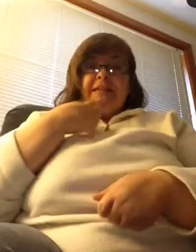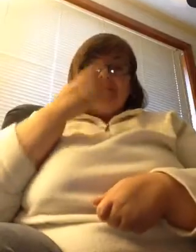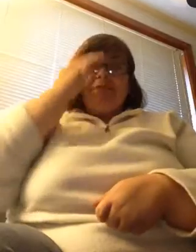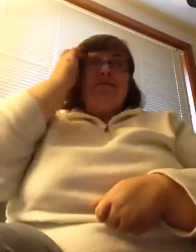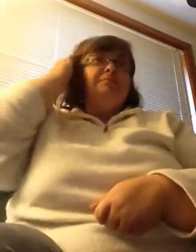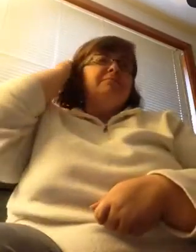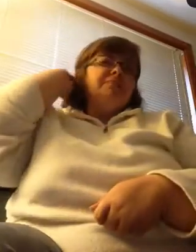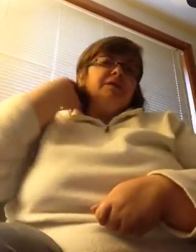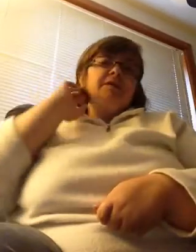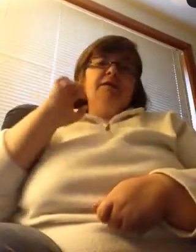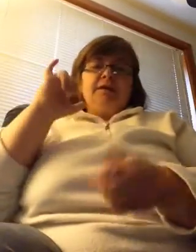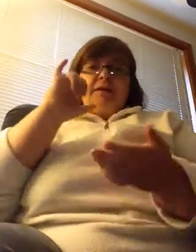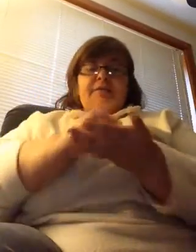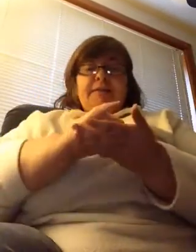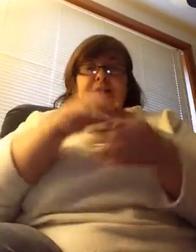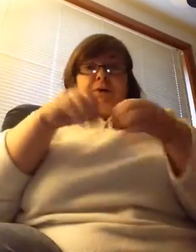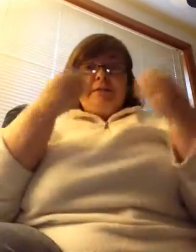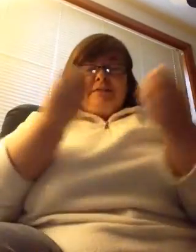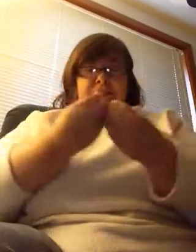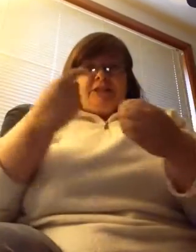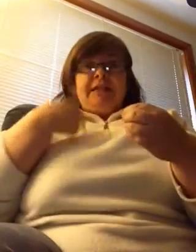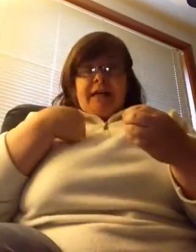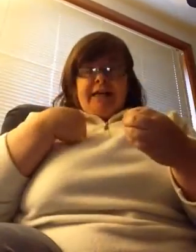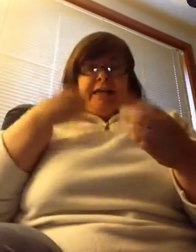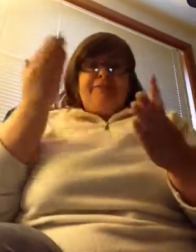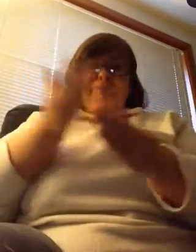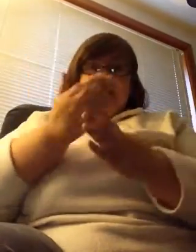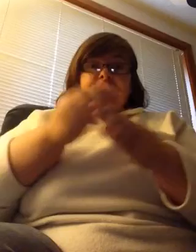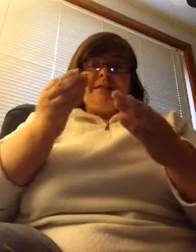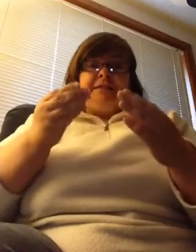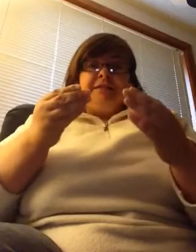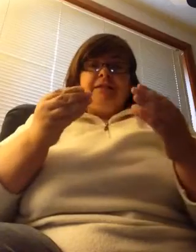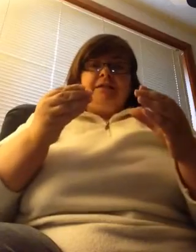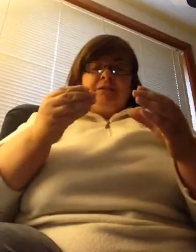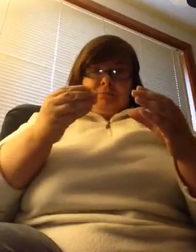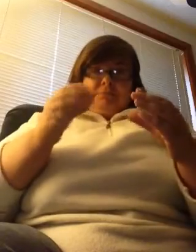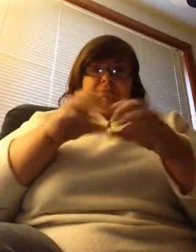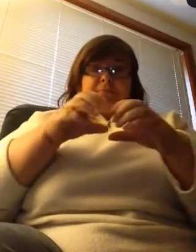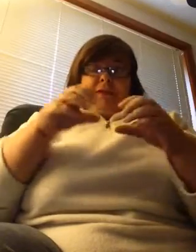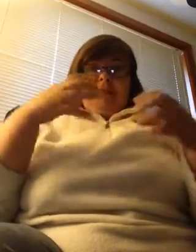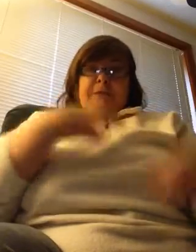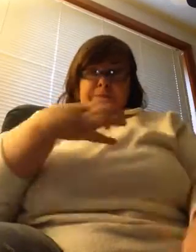said that the organization that I had filed a